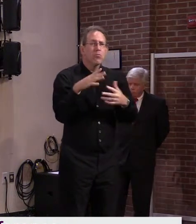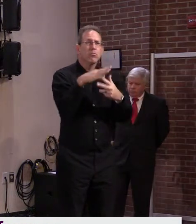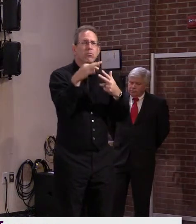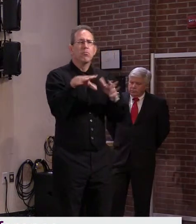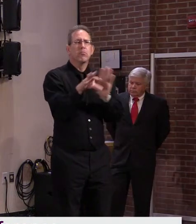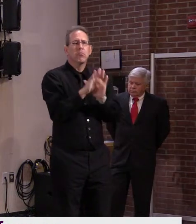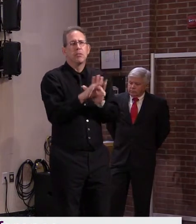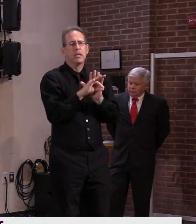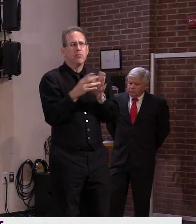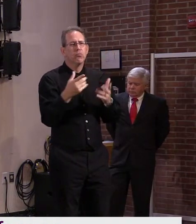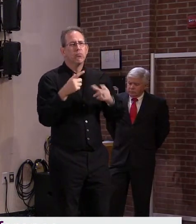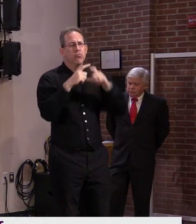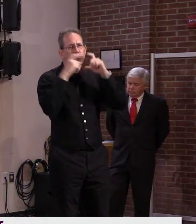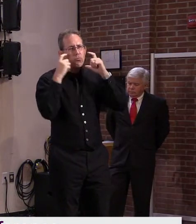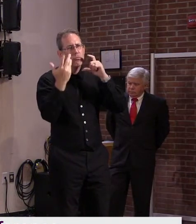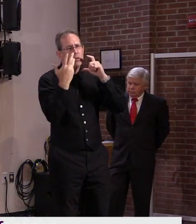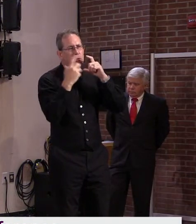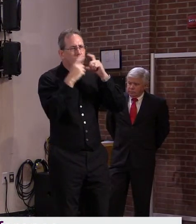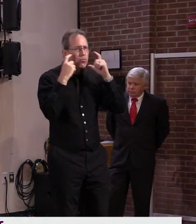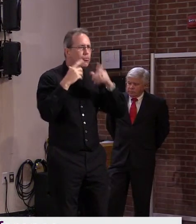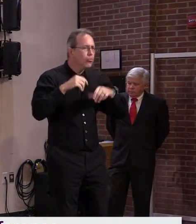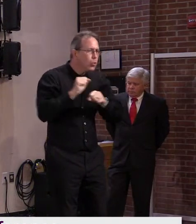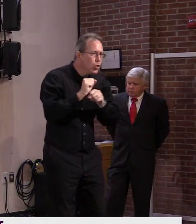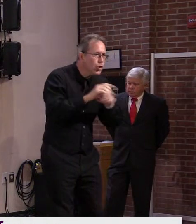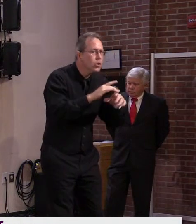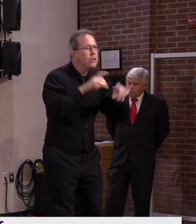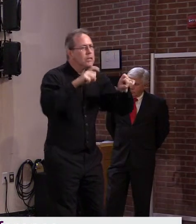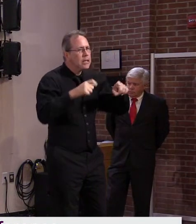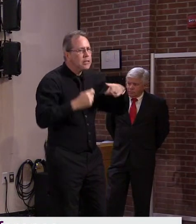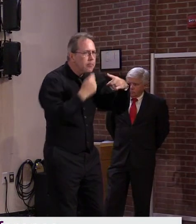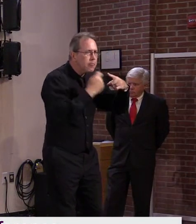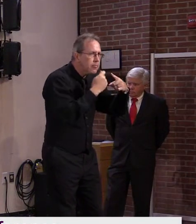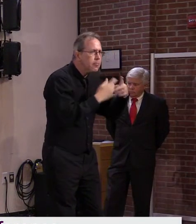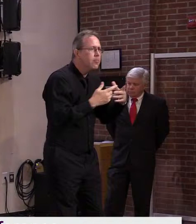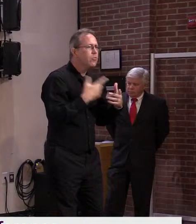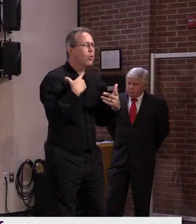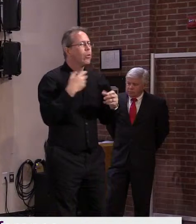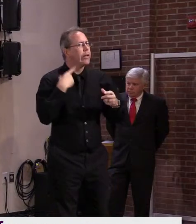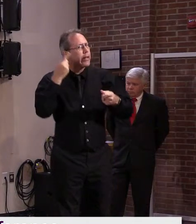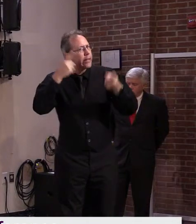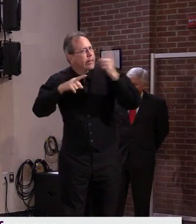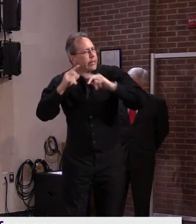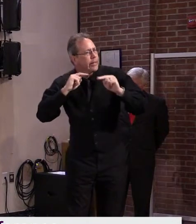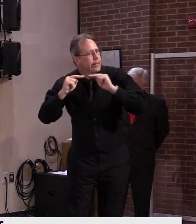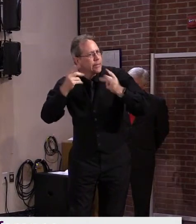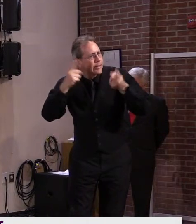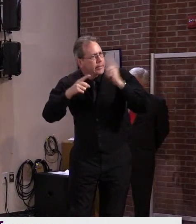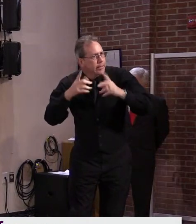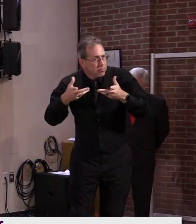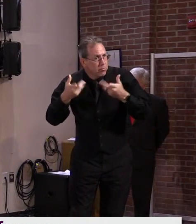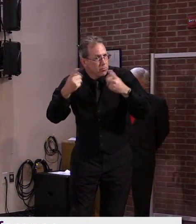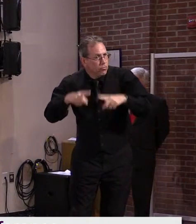they refuse to mask and test, and similarly refuse to attest to vaccination.